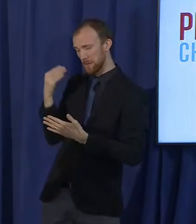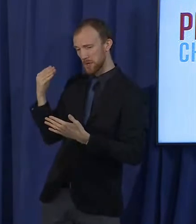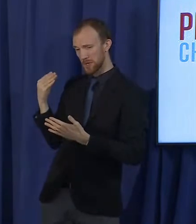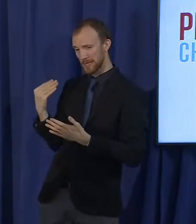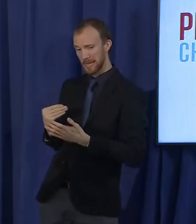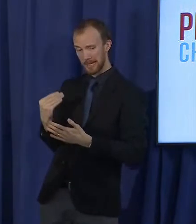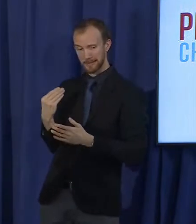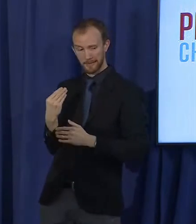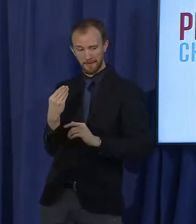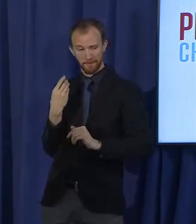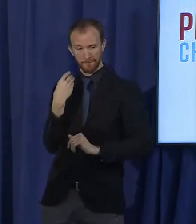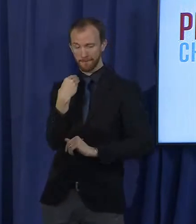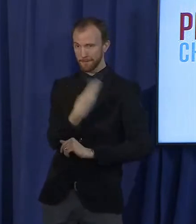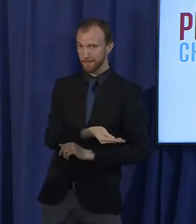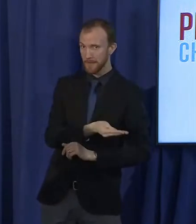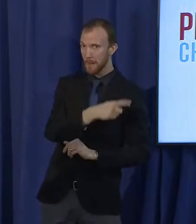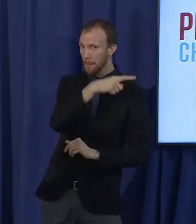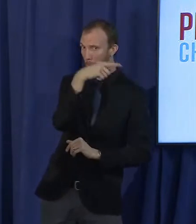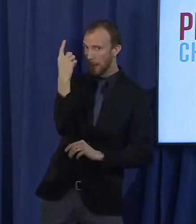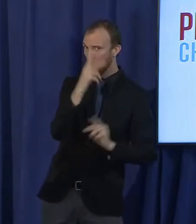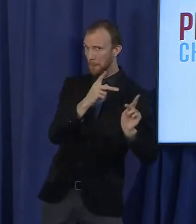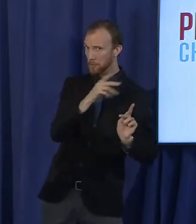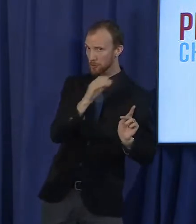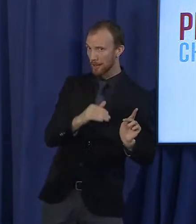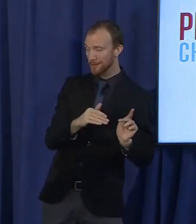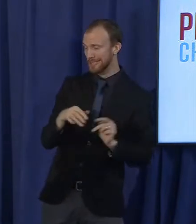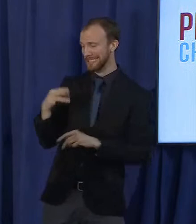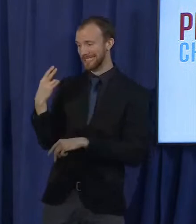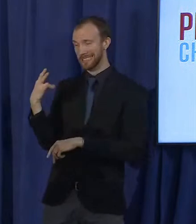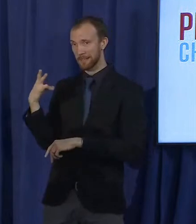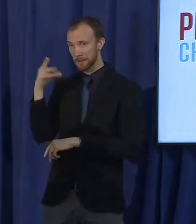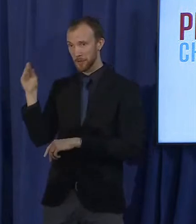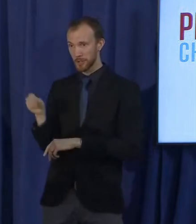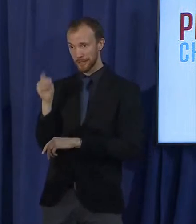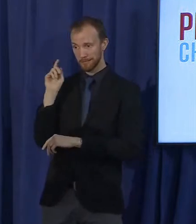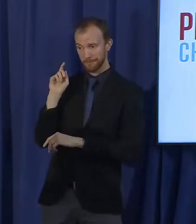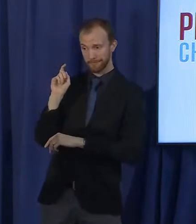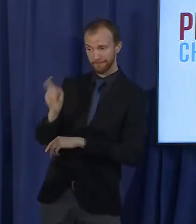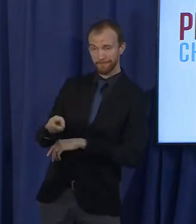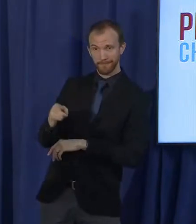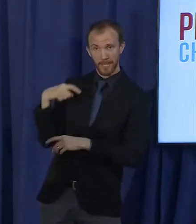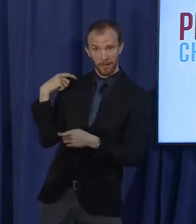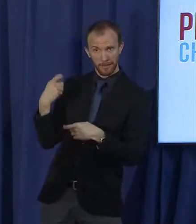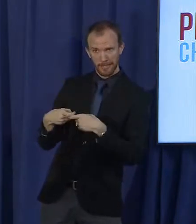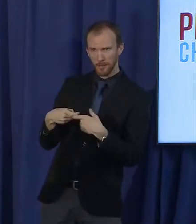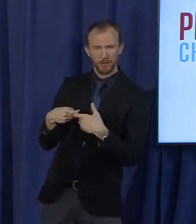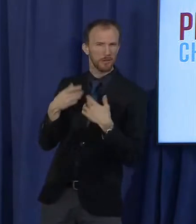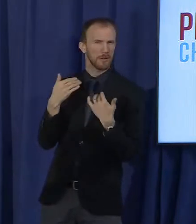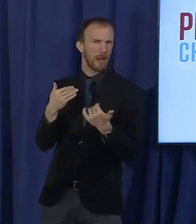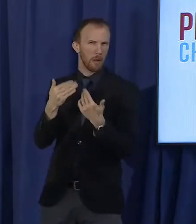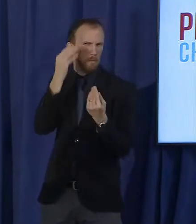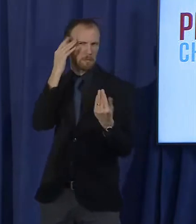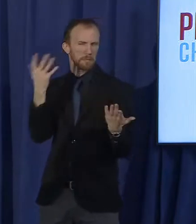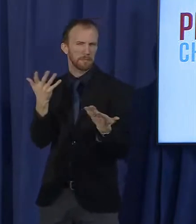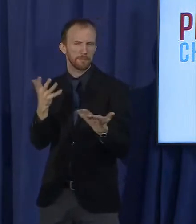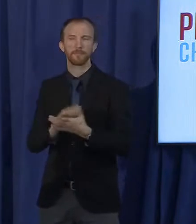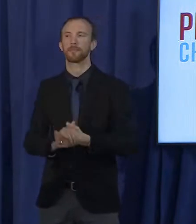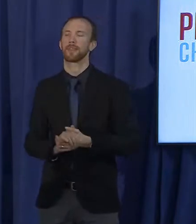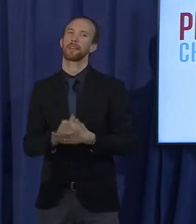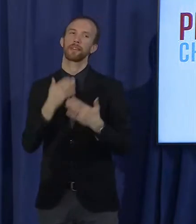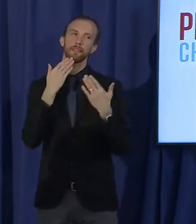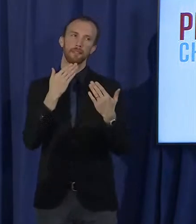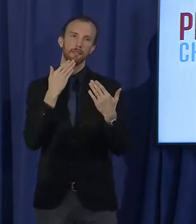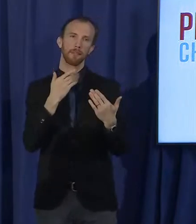Black Chicagoans and 17% were Latino. What are the updates on that? Yep, thanks for that question. And we did actually post